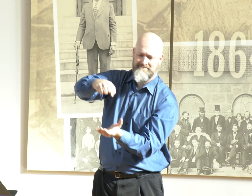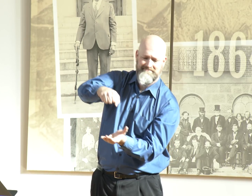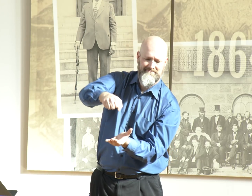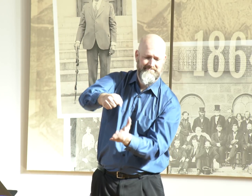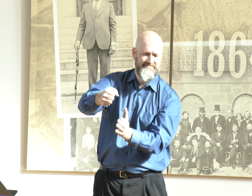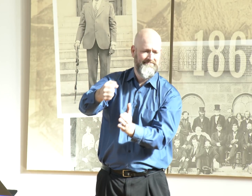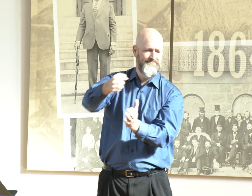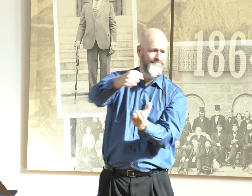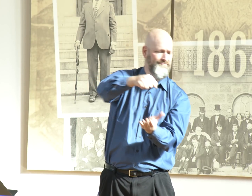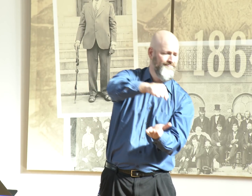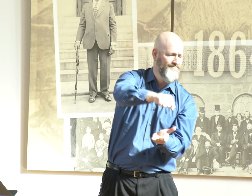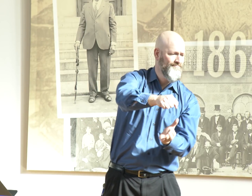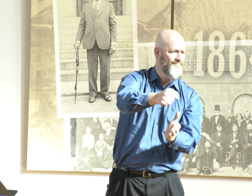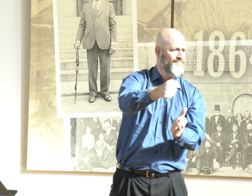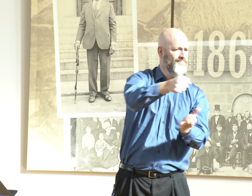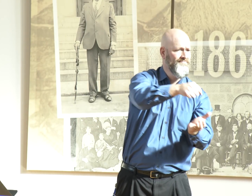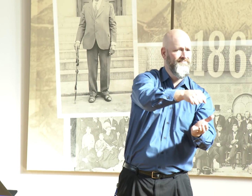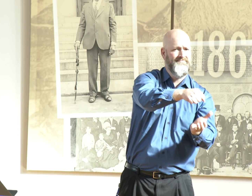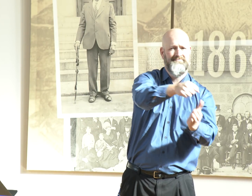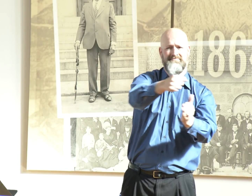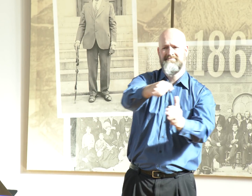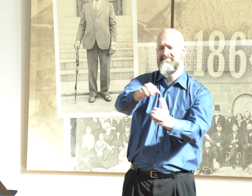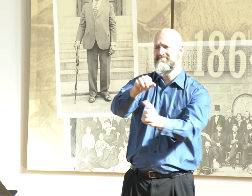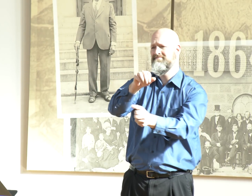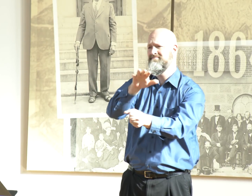and my cup runneth over.